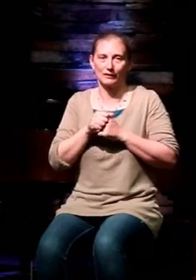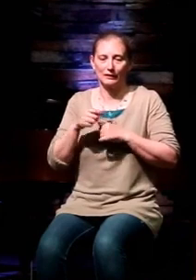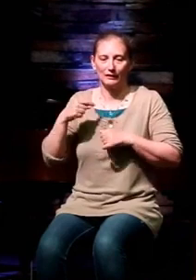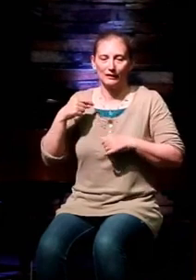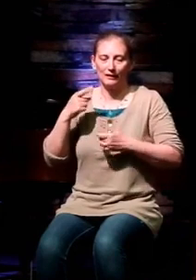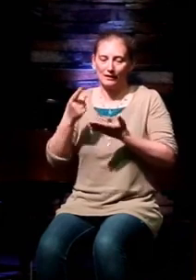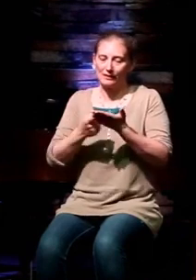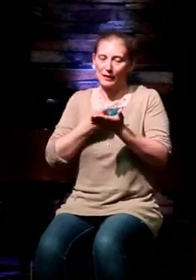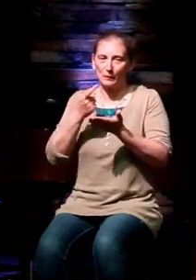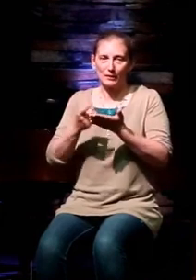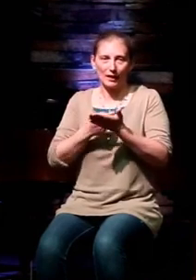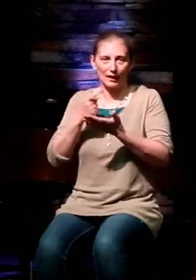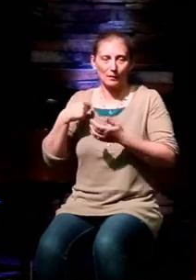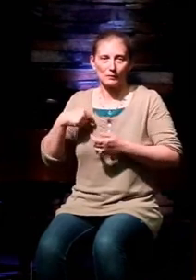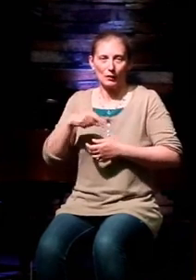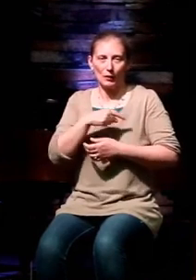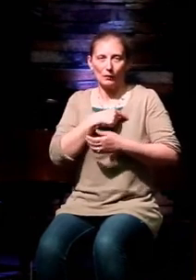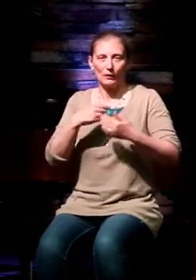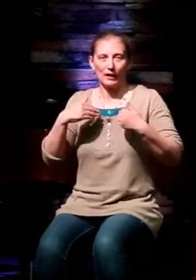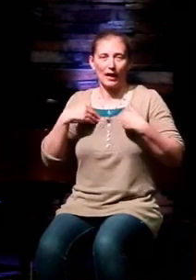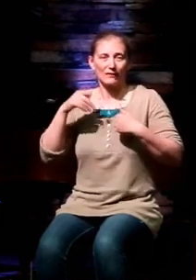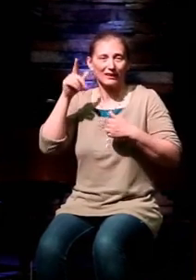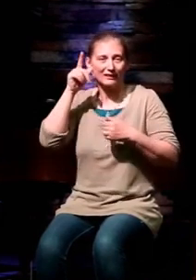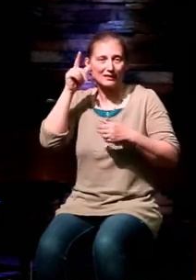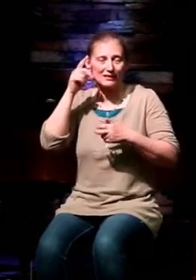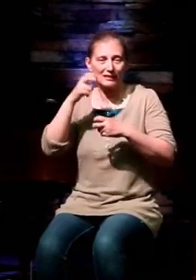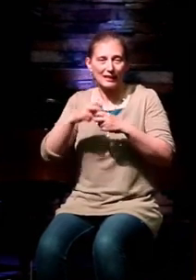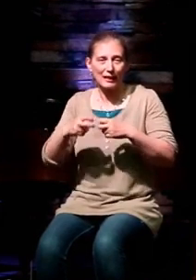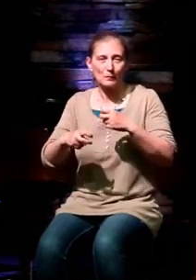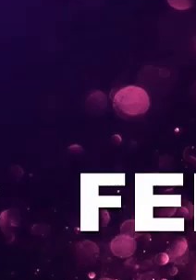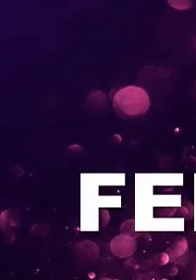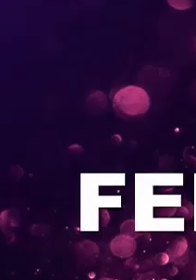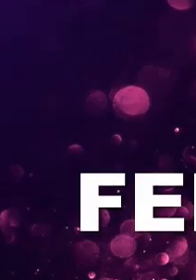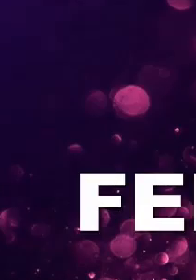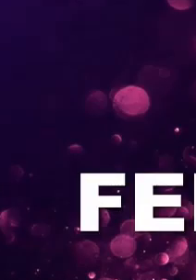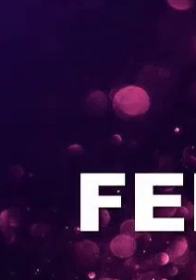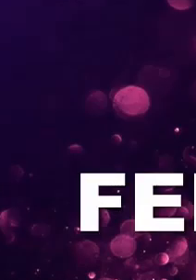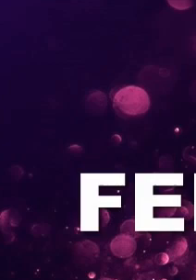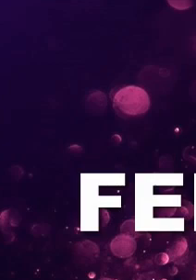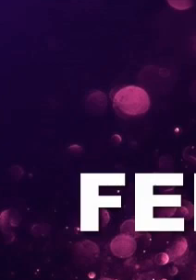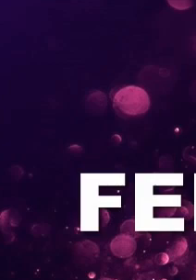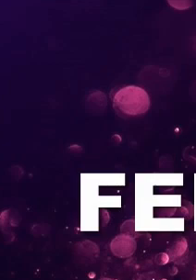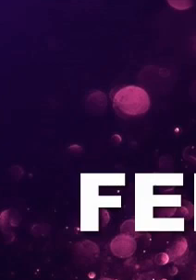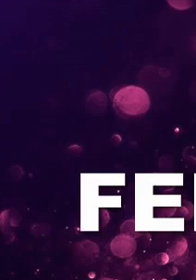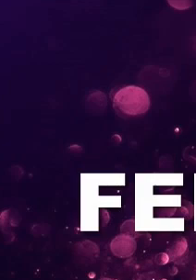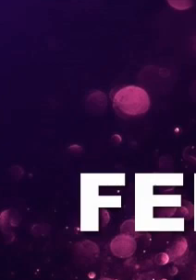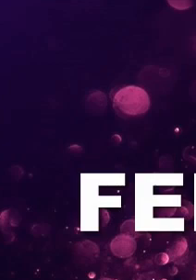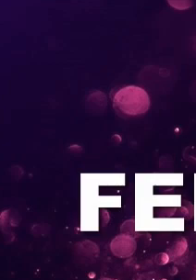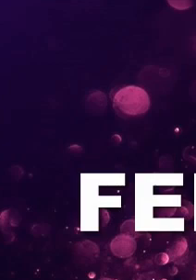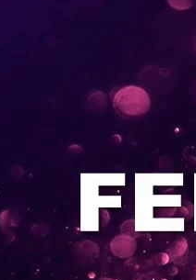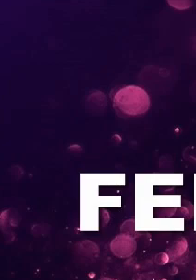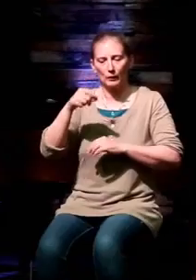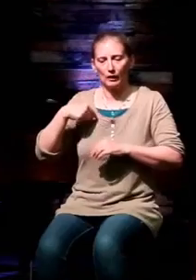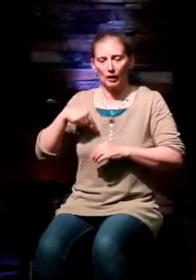listening problem. The second point, the next way we walk by the Spirit is to feed your spirit.